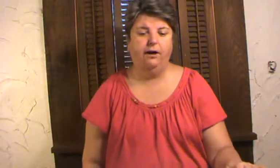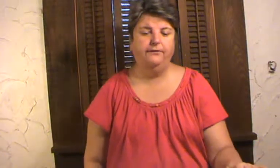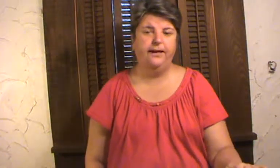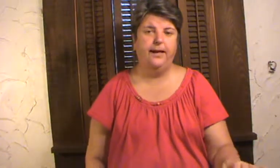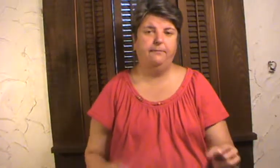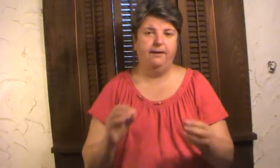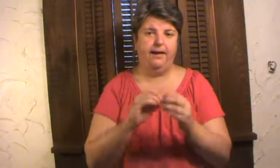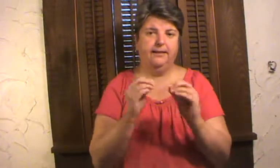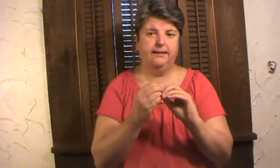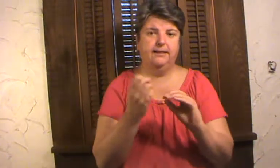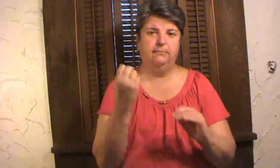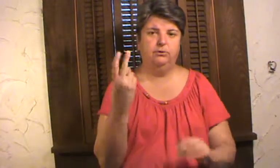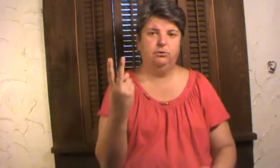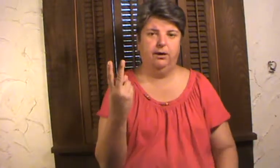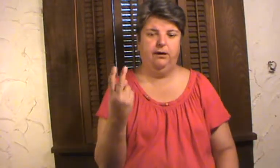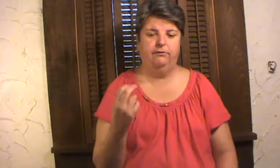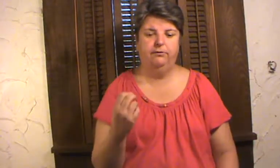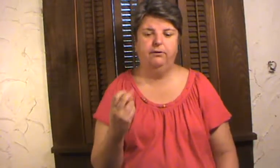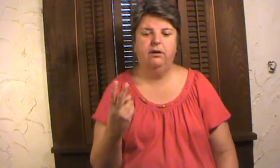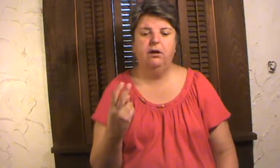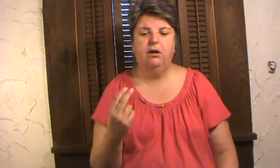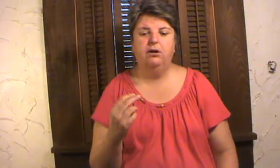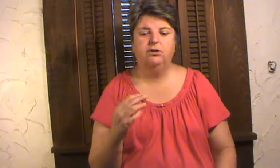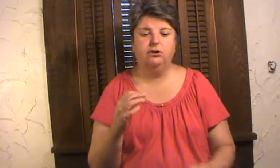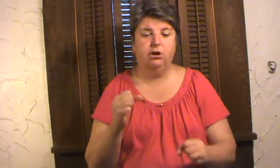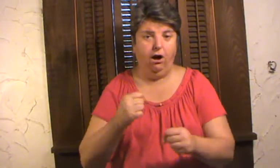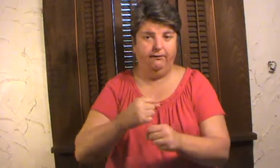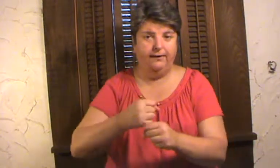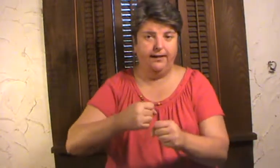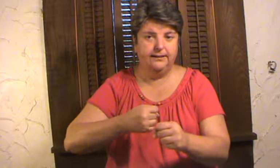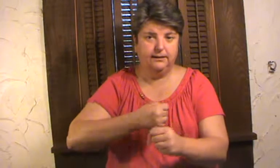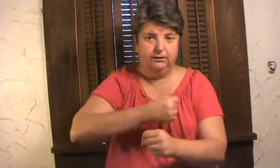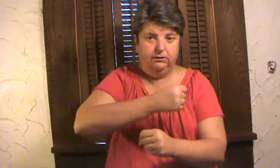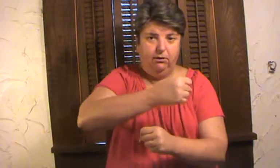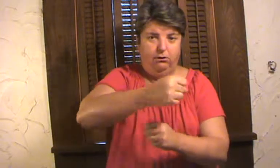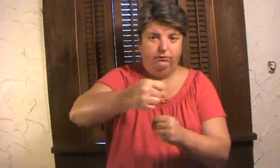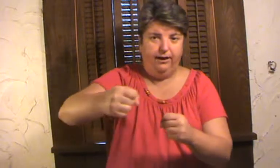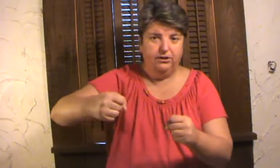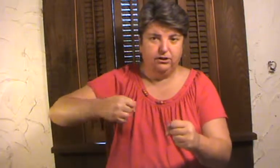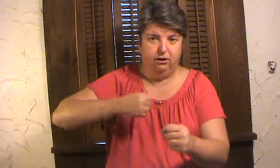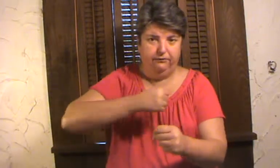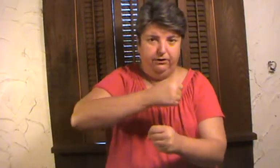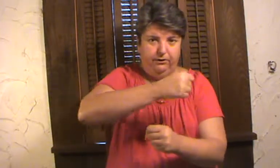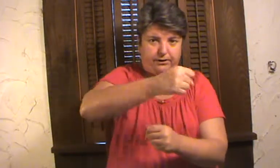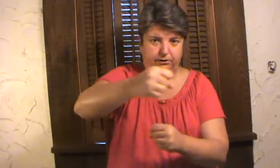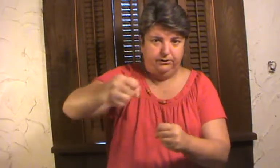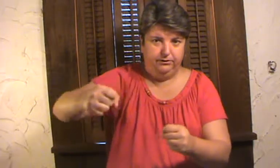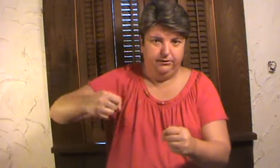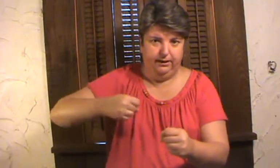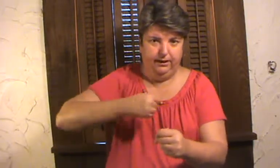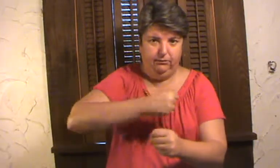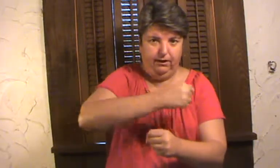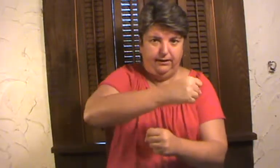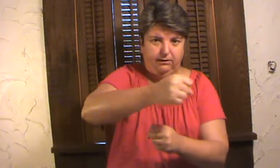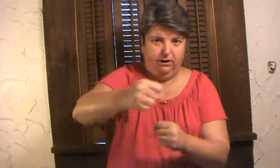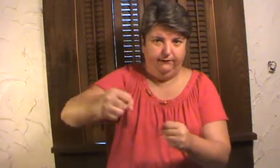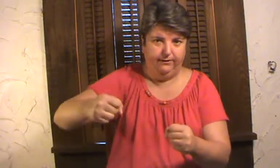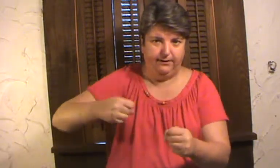Coffee and make, that's number 12. So coffee, it's an old-fashioned coffee grinder. They grind the coffee, that's what